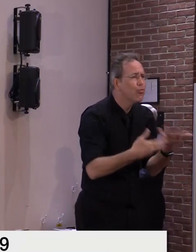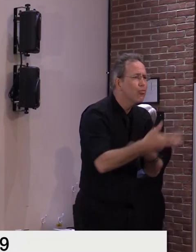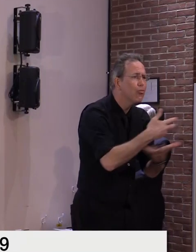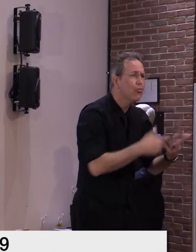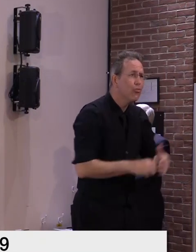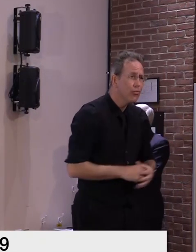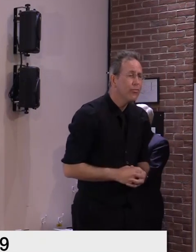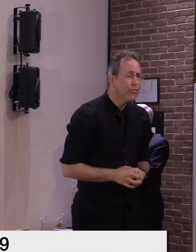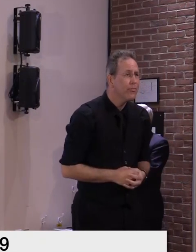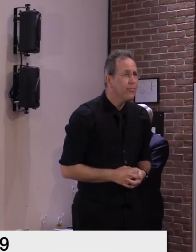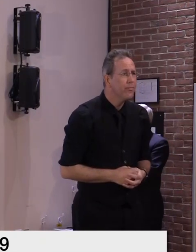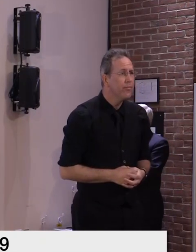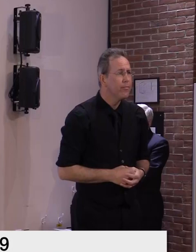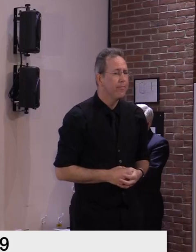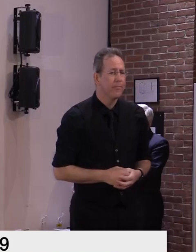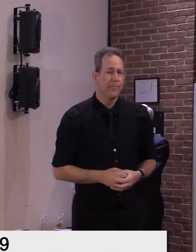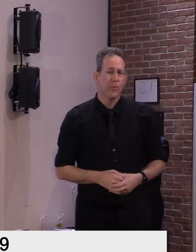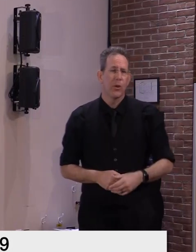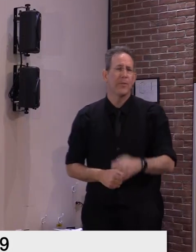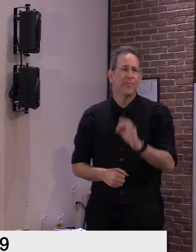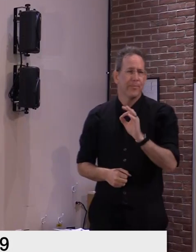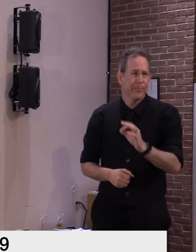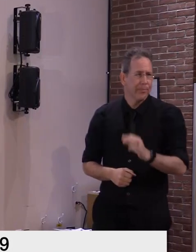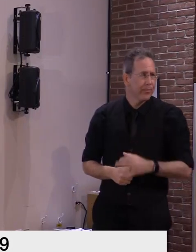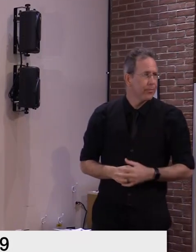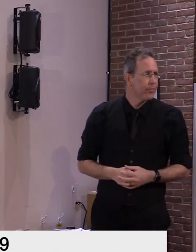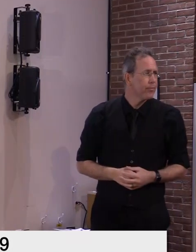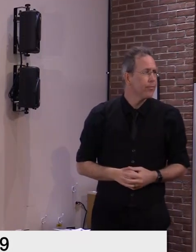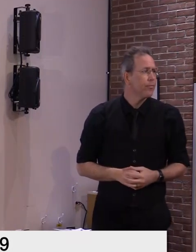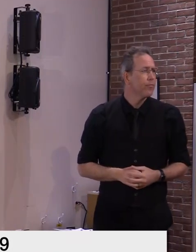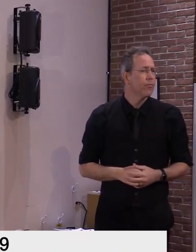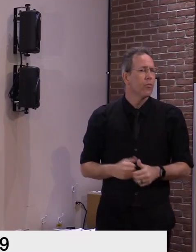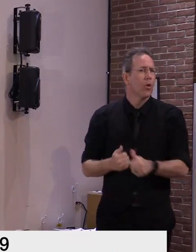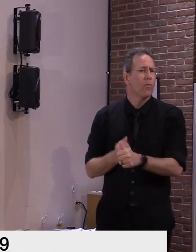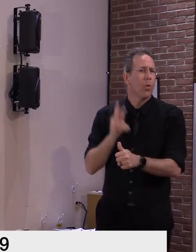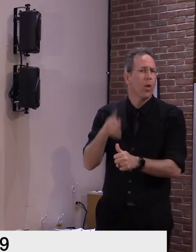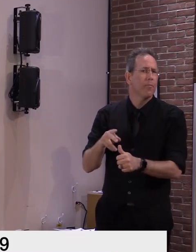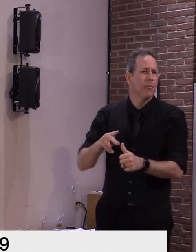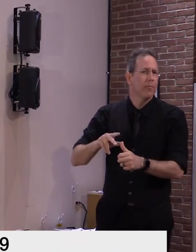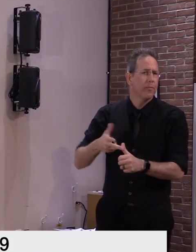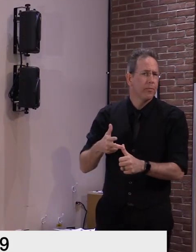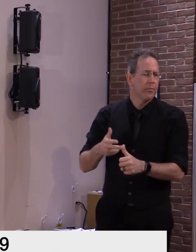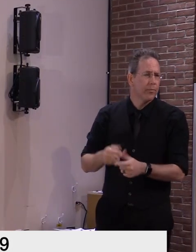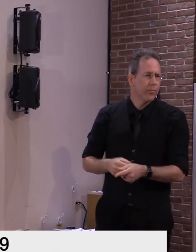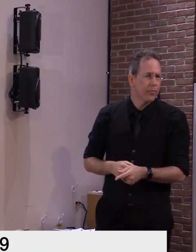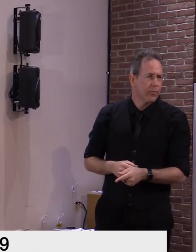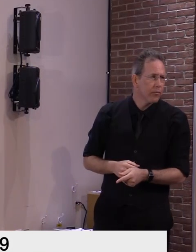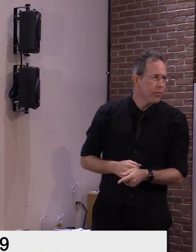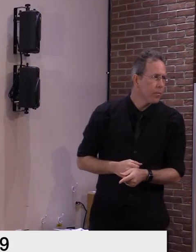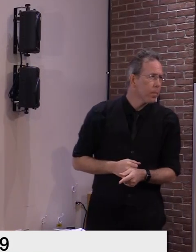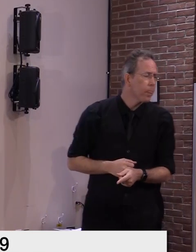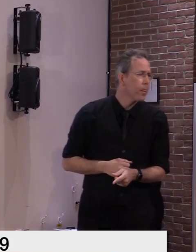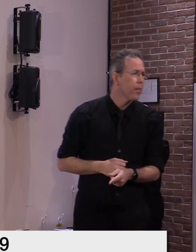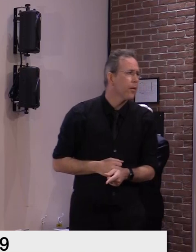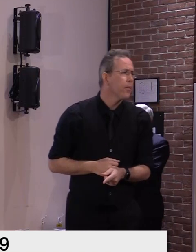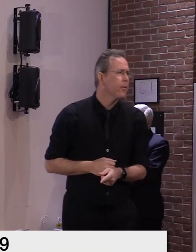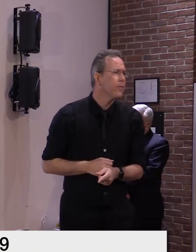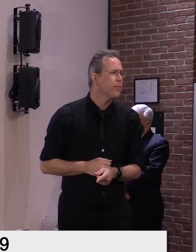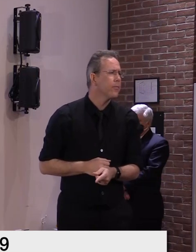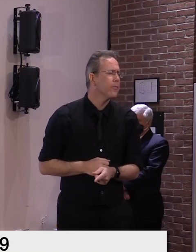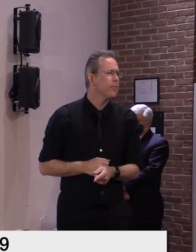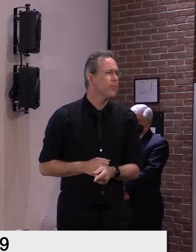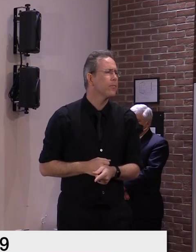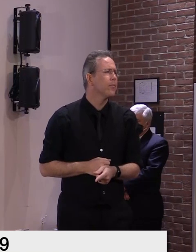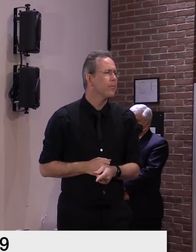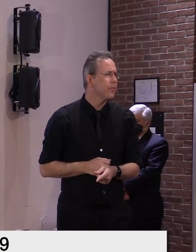you. Governor, my other question, back on February 1, a gunman opened fire in the middle of the